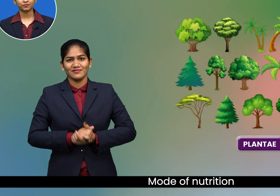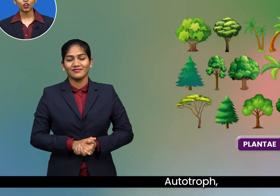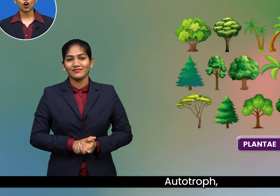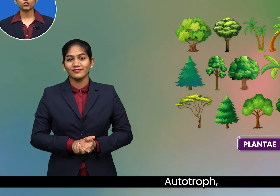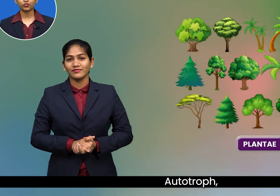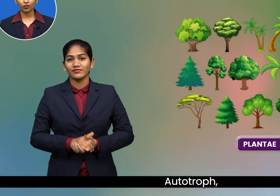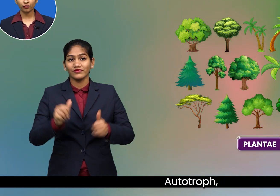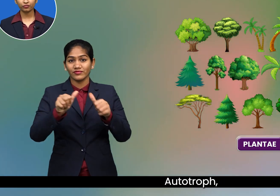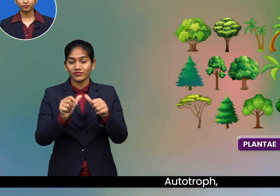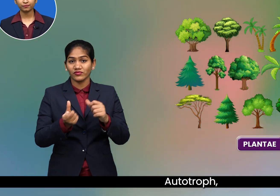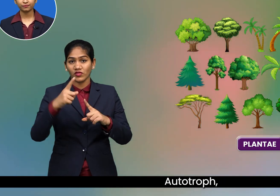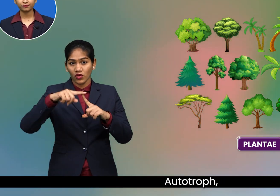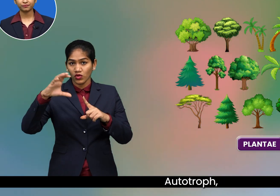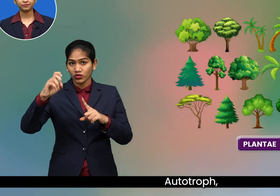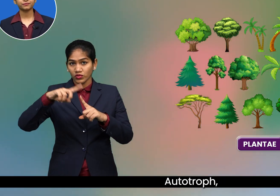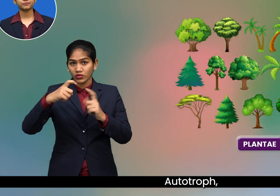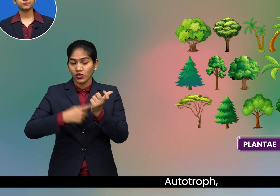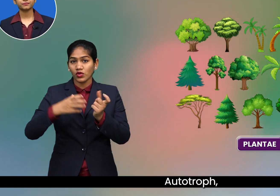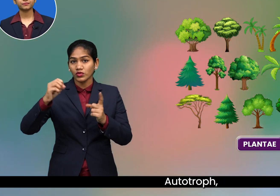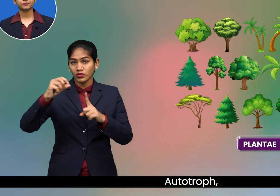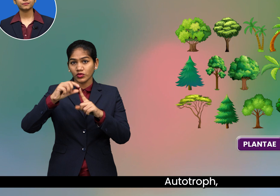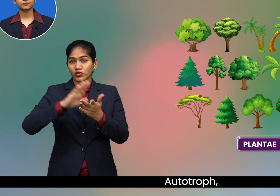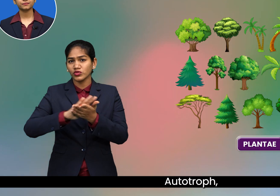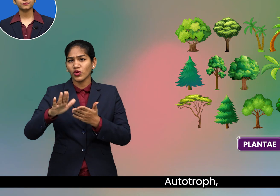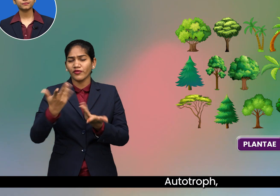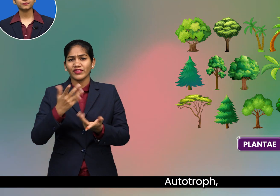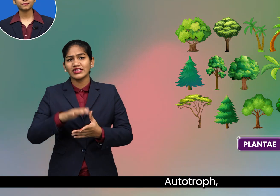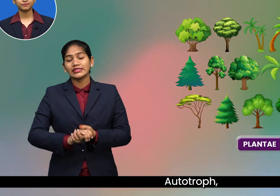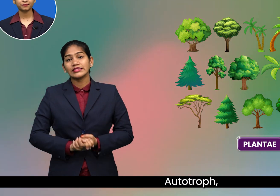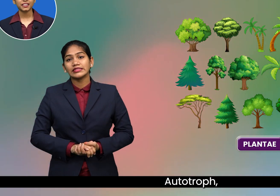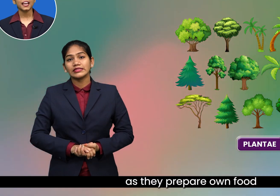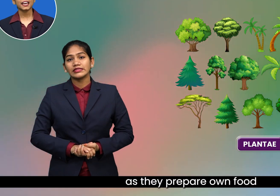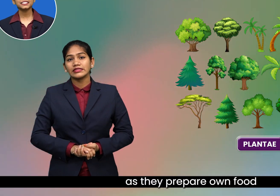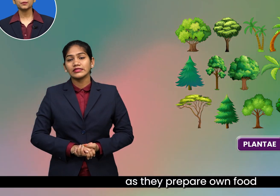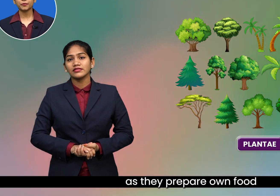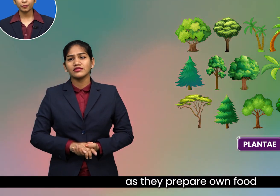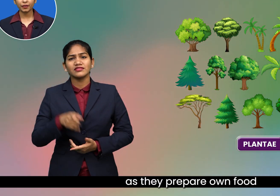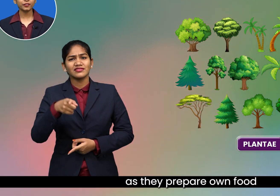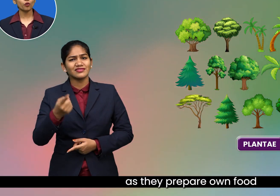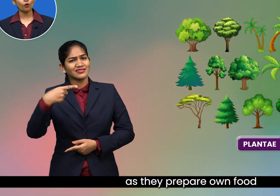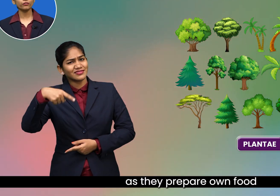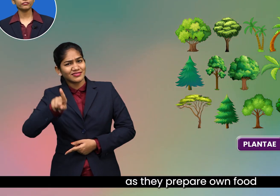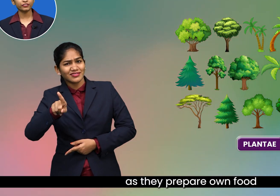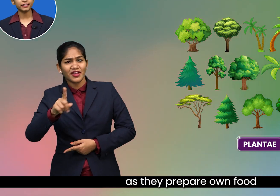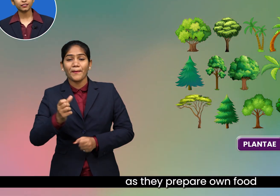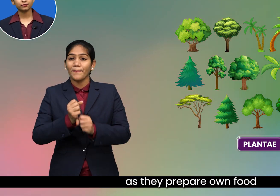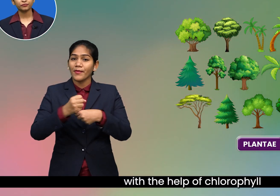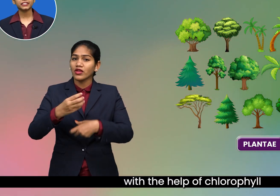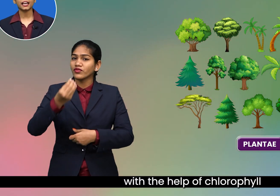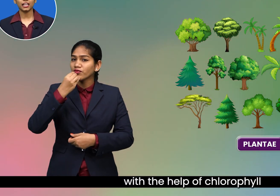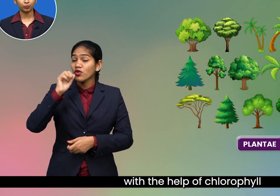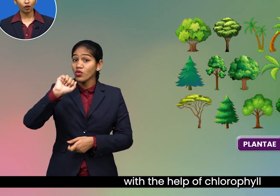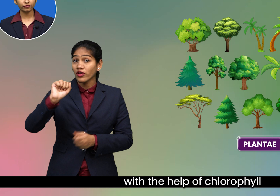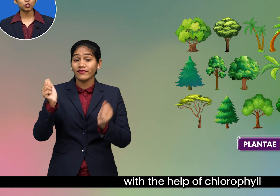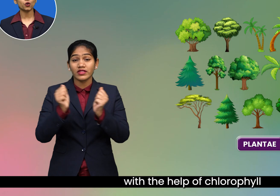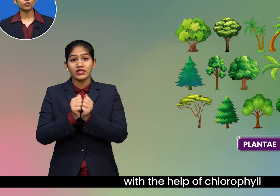autotroph. as they prepare own food with